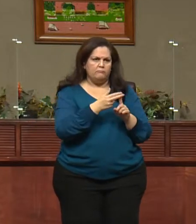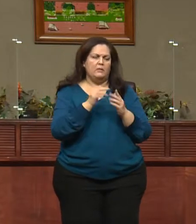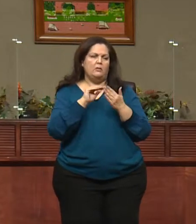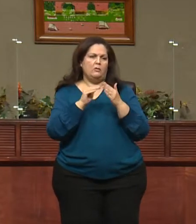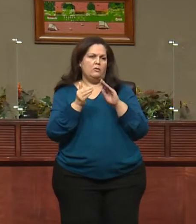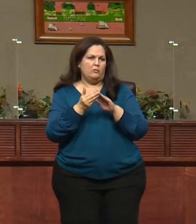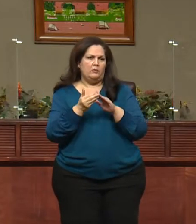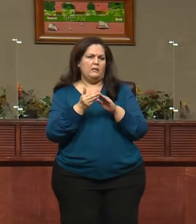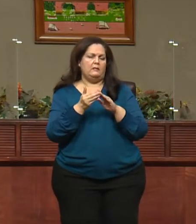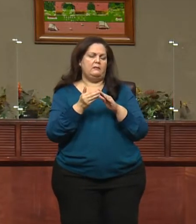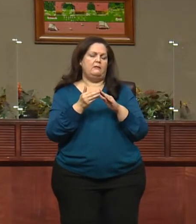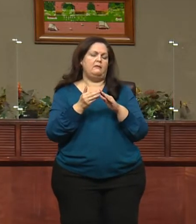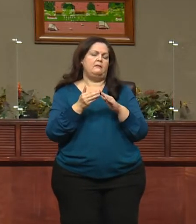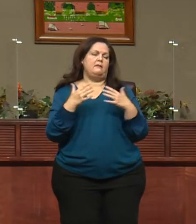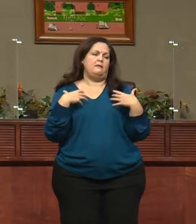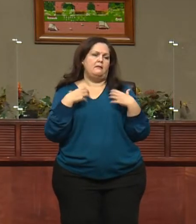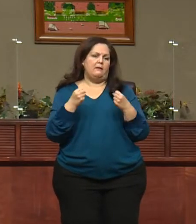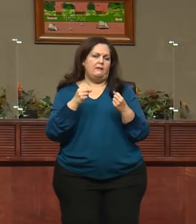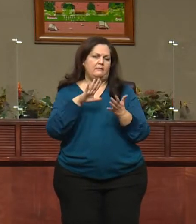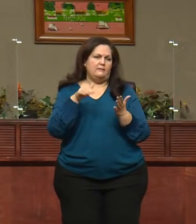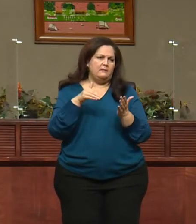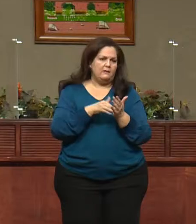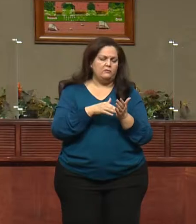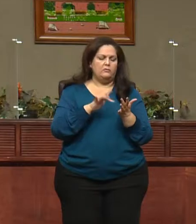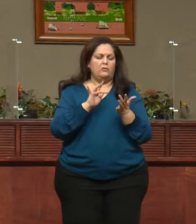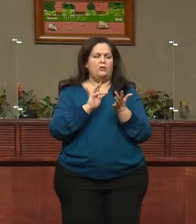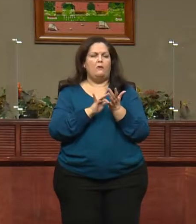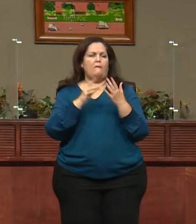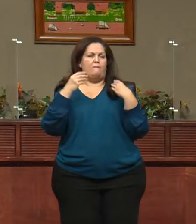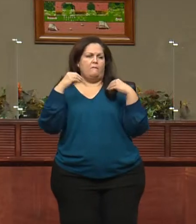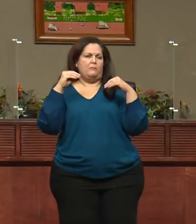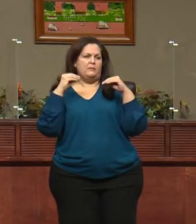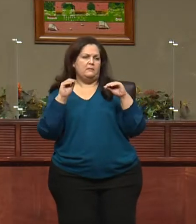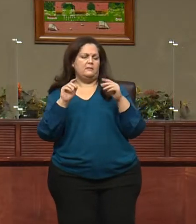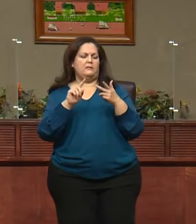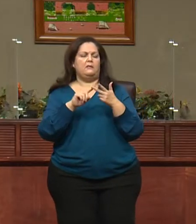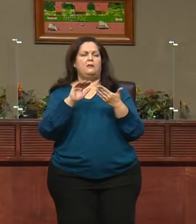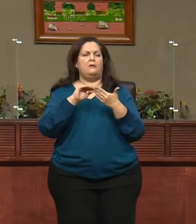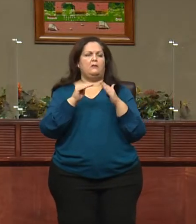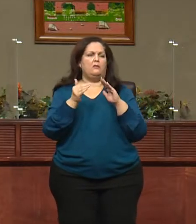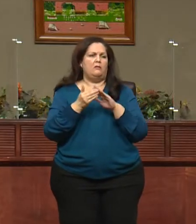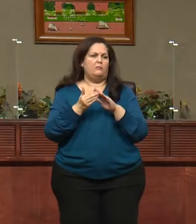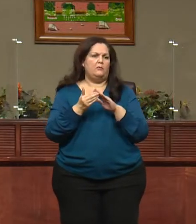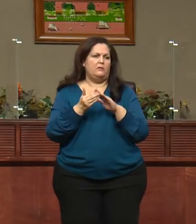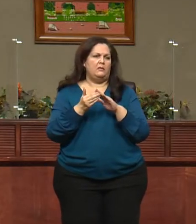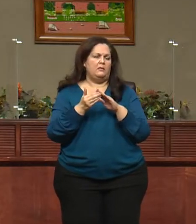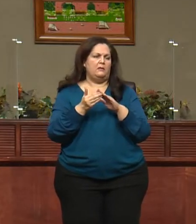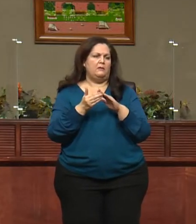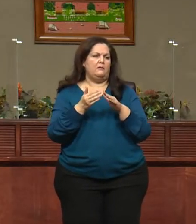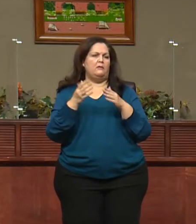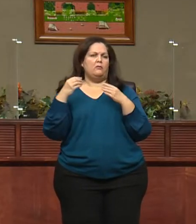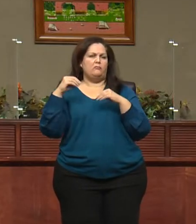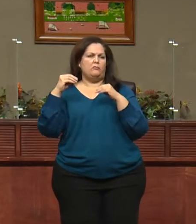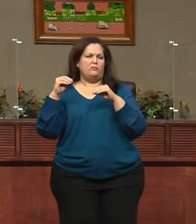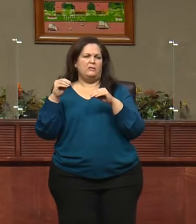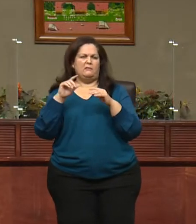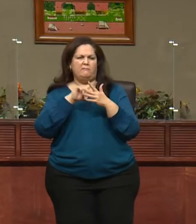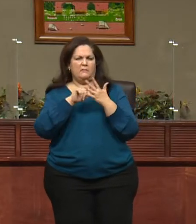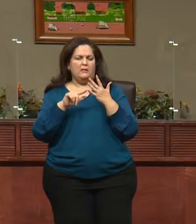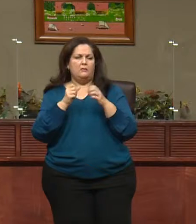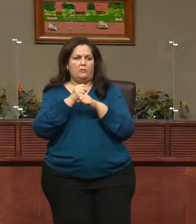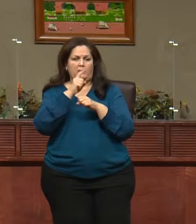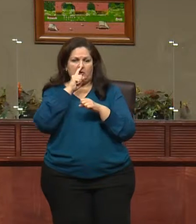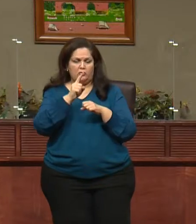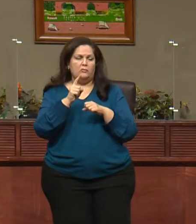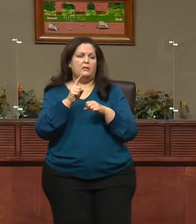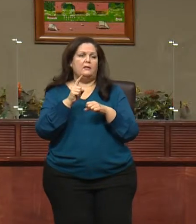community health centers, pharmacies, community grocers, and others to ensure that the vaccine is